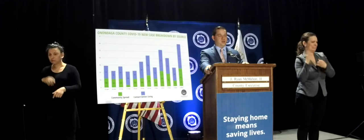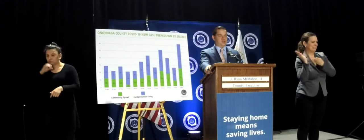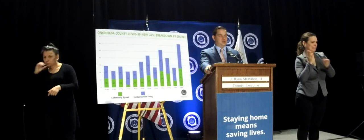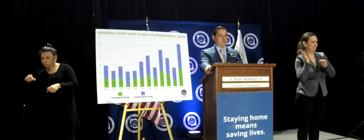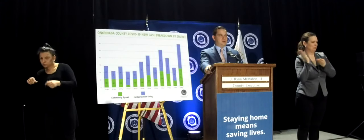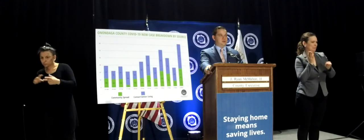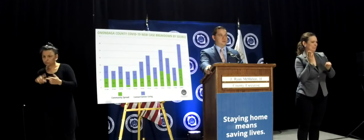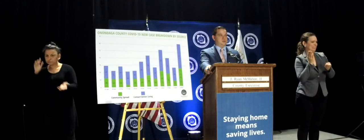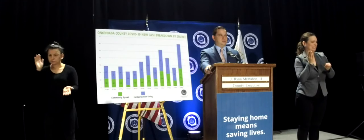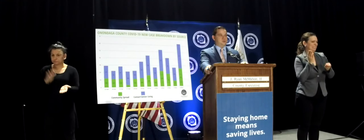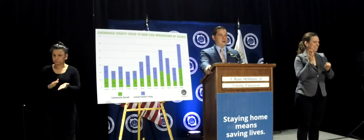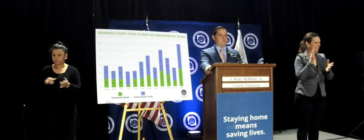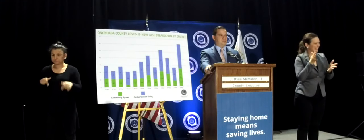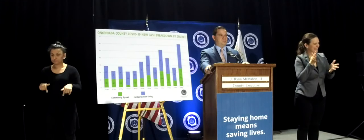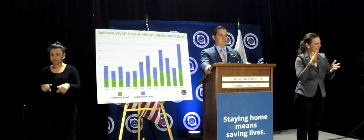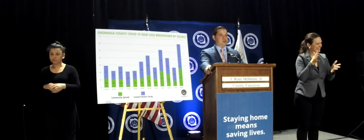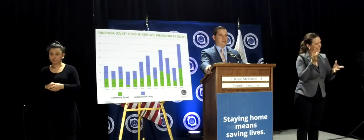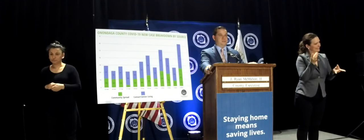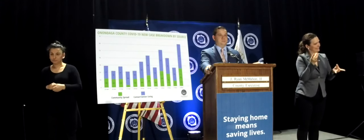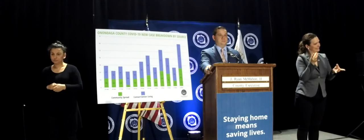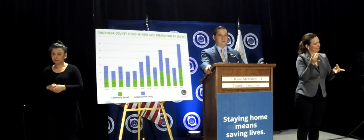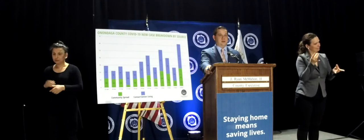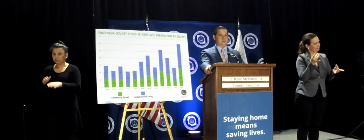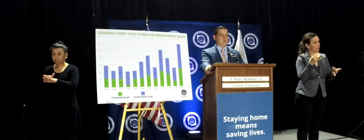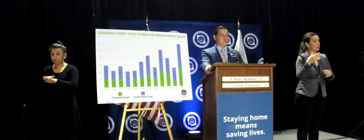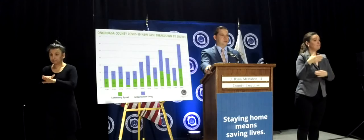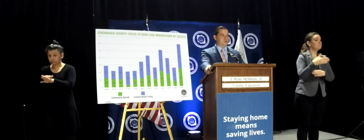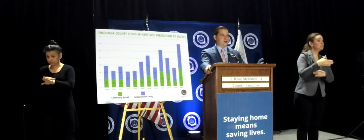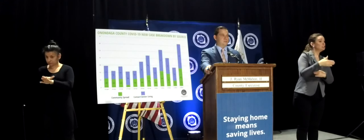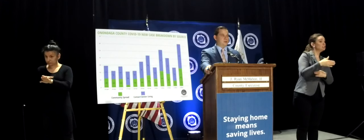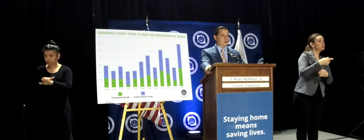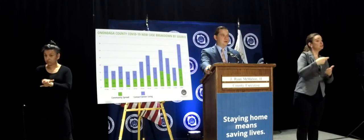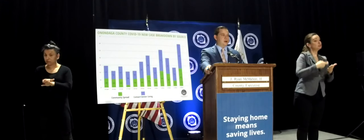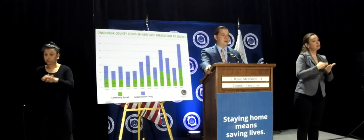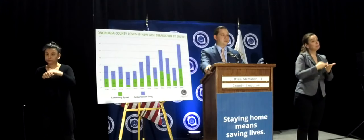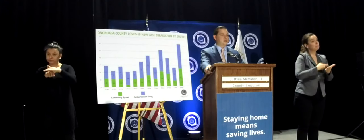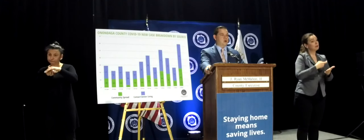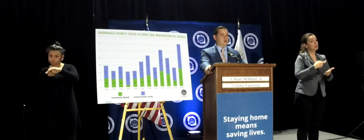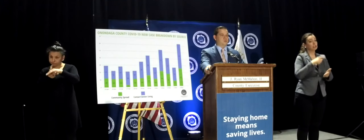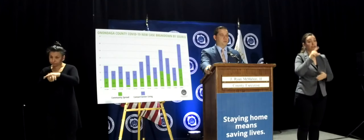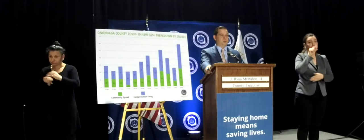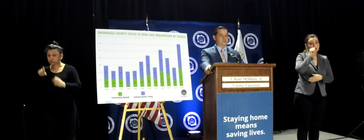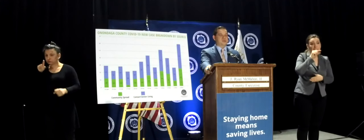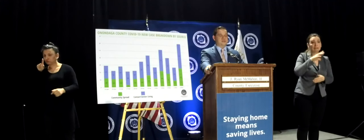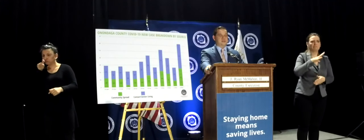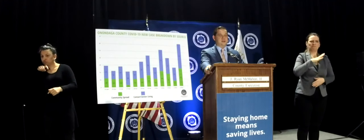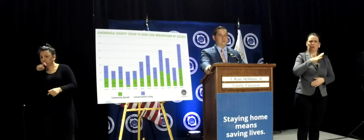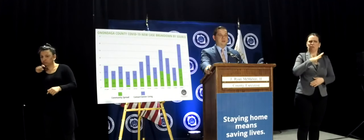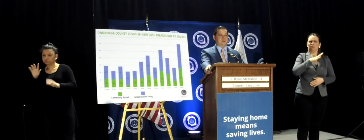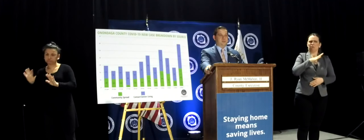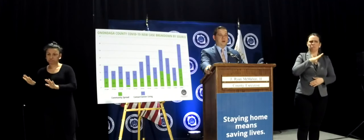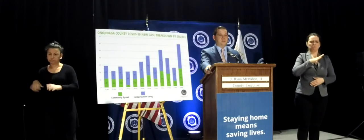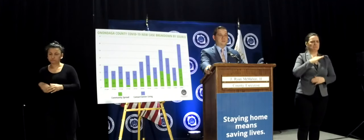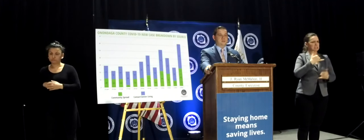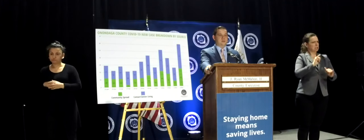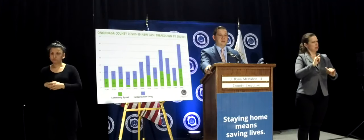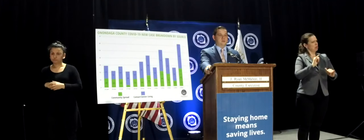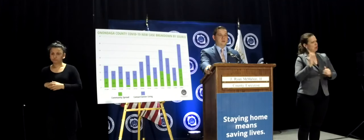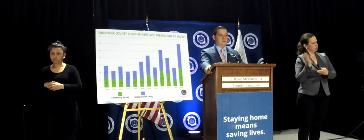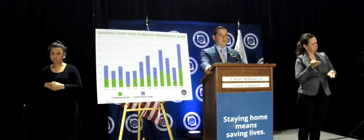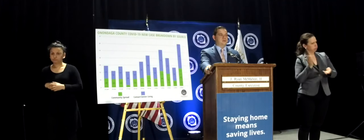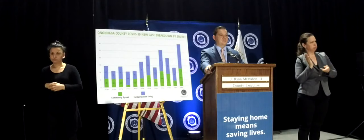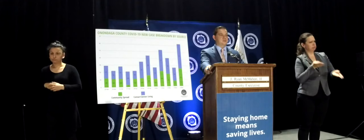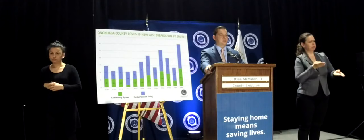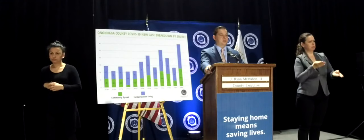your fish, your shrimp, your chicken, still in good shape. So from a protein standpoint, they brought up to me